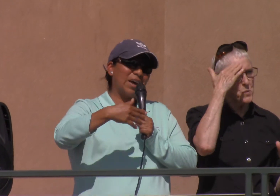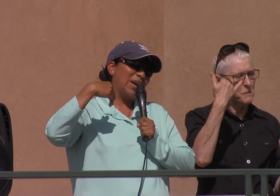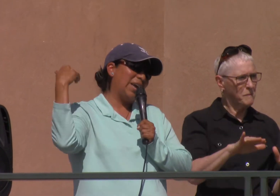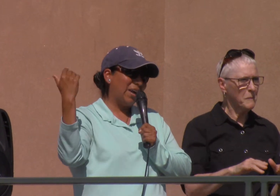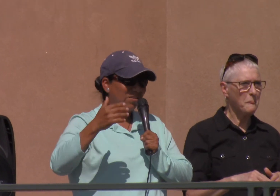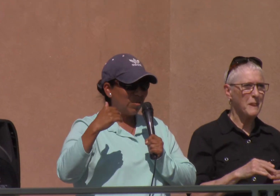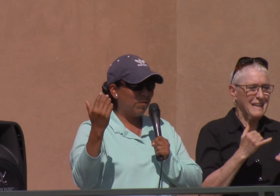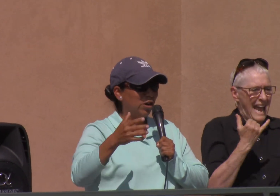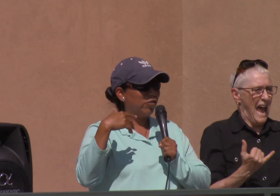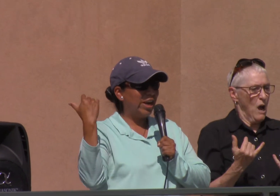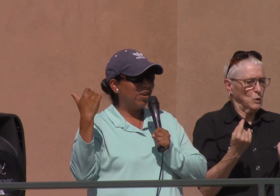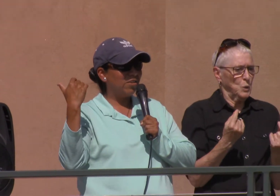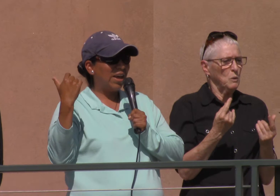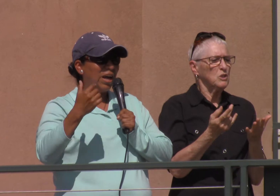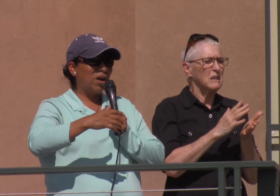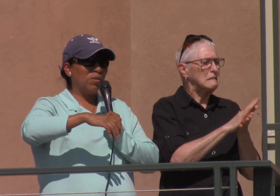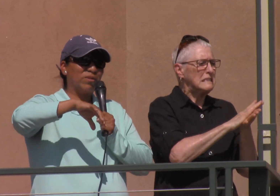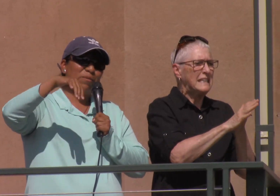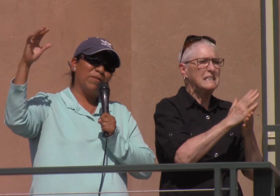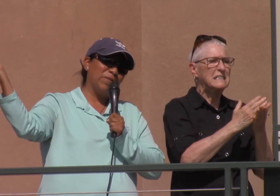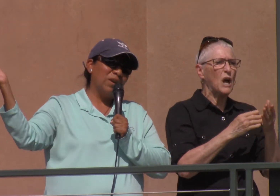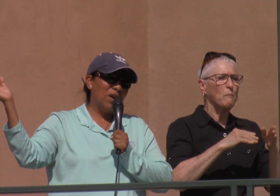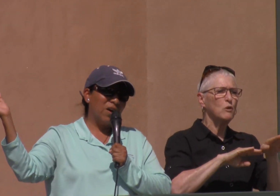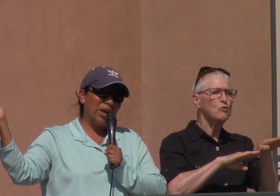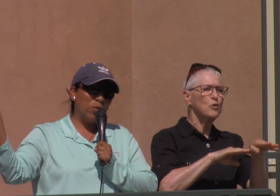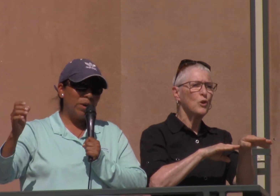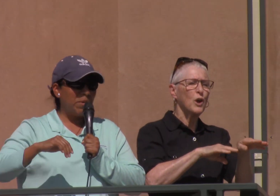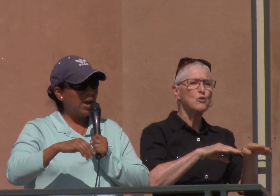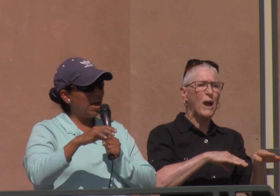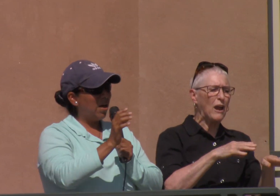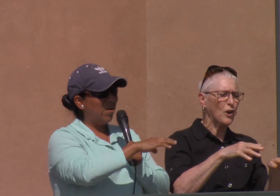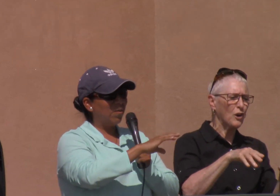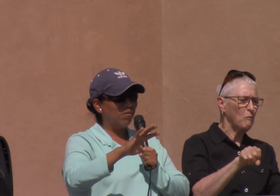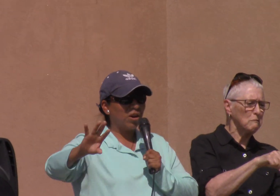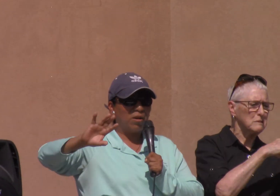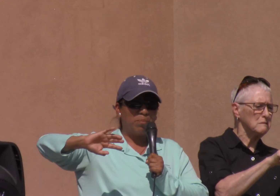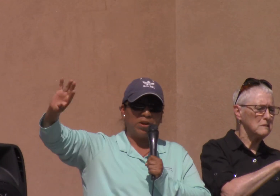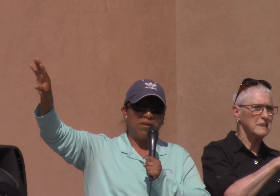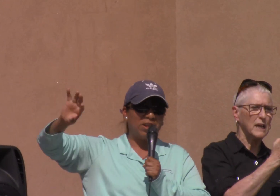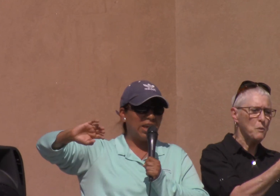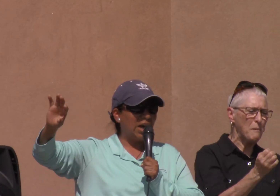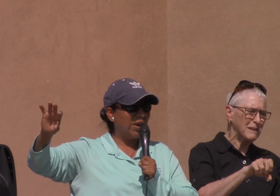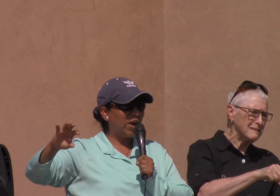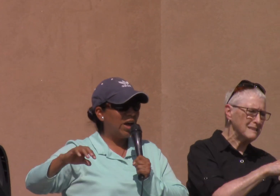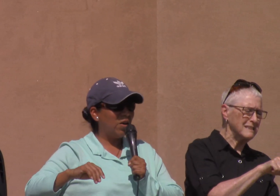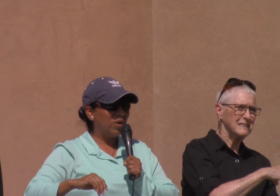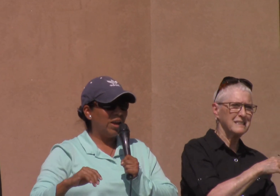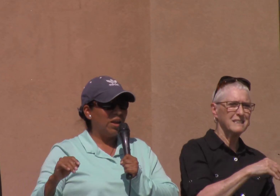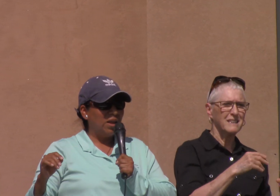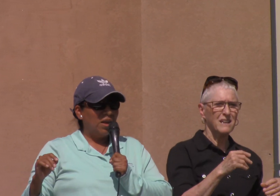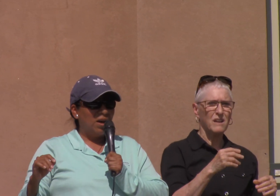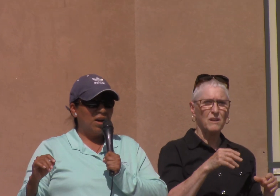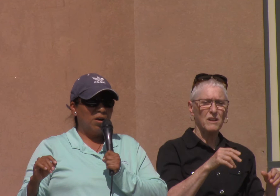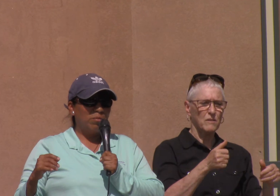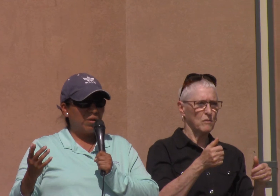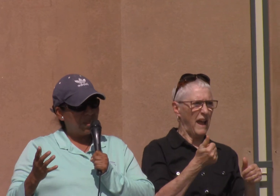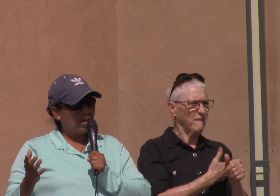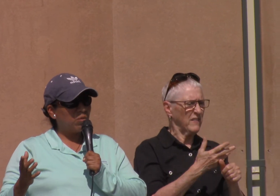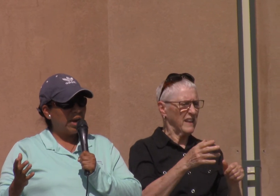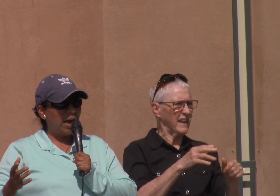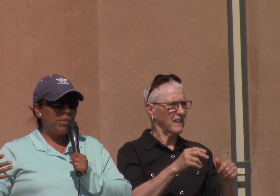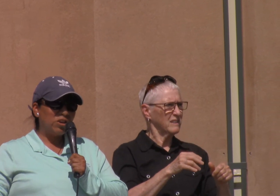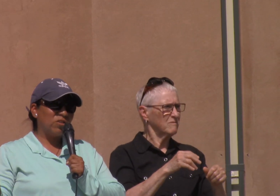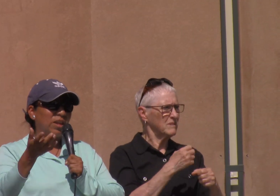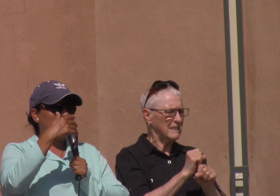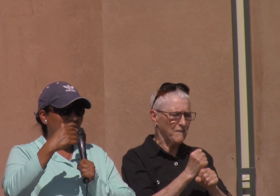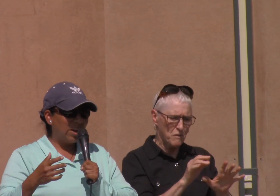We're just gonna get some of our trailers out, some of our equipment out. We're gonna put everything high ground, and some things